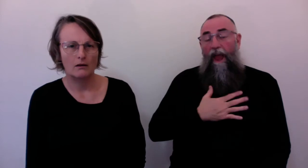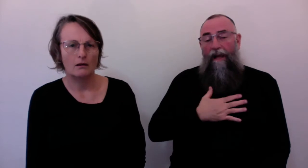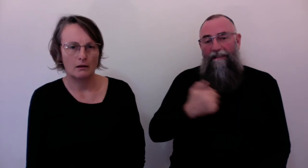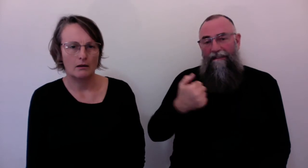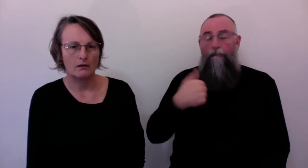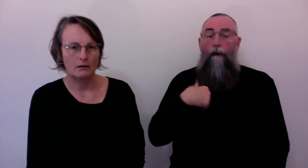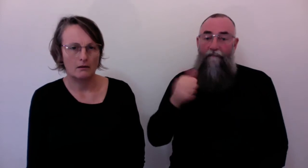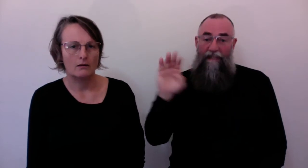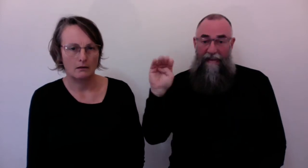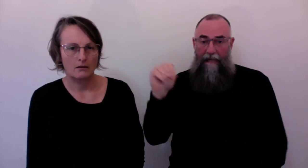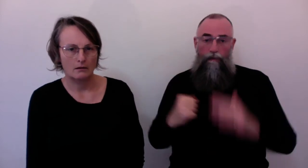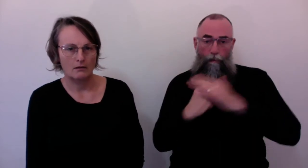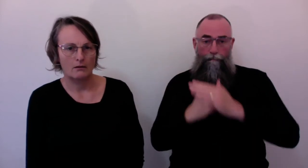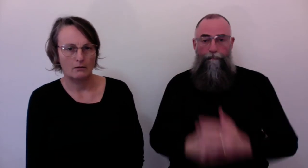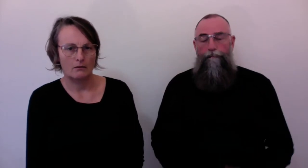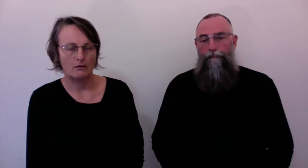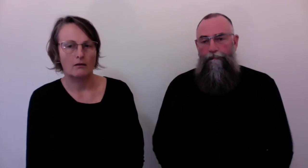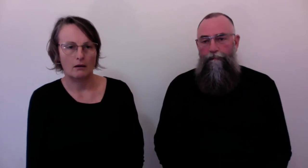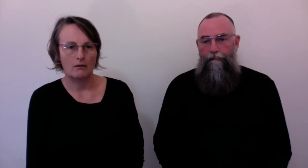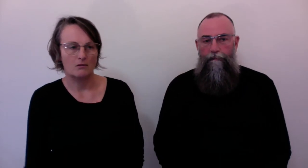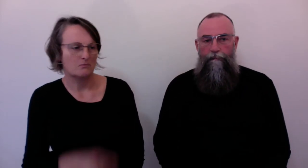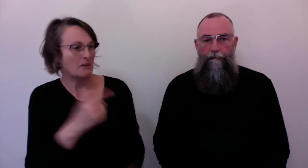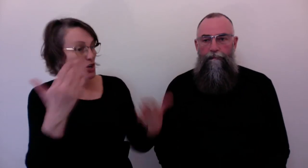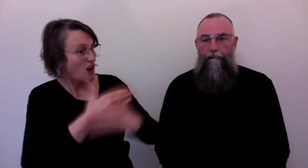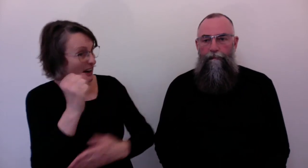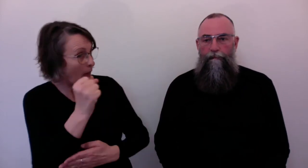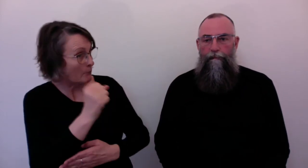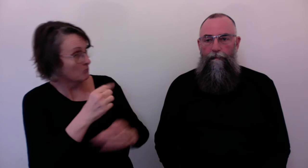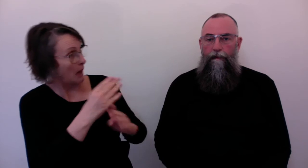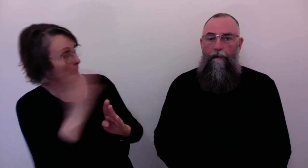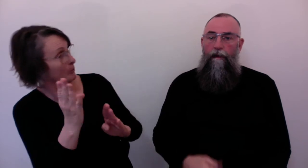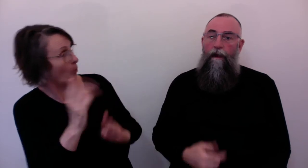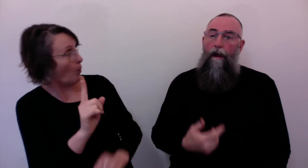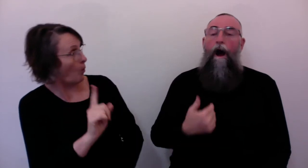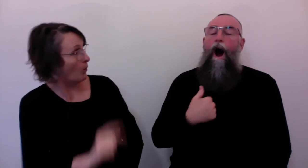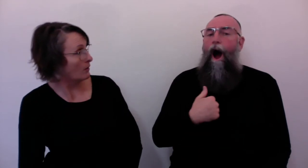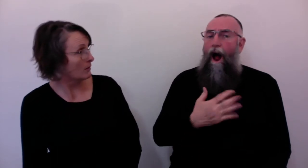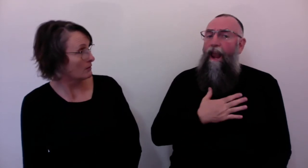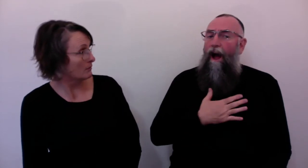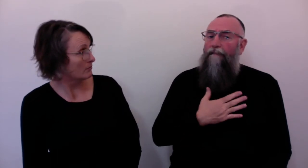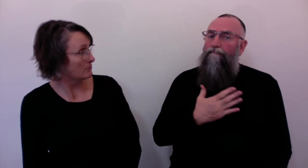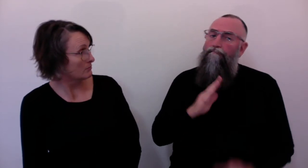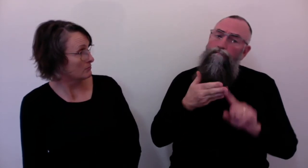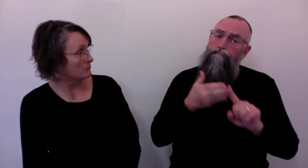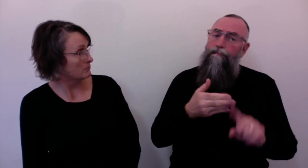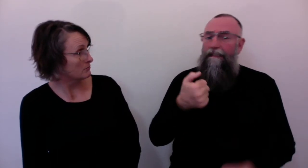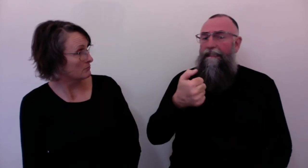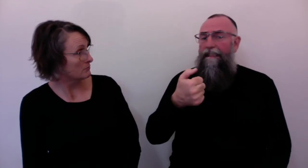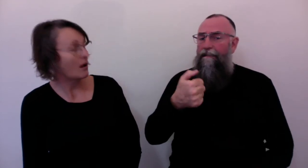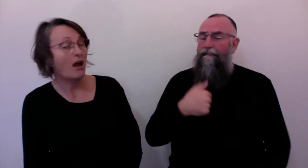you're at a nightclub, what do you want? I still leave at 6. Because you It's love like, you love the oh, sound, it's you like like- dancing. Yeah. But if you're going to With the see, music. you know, Exactly, yeah. old